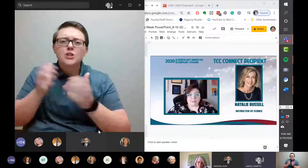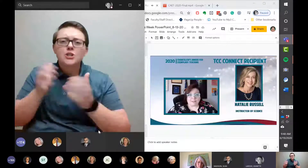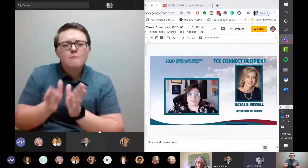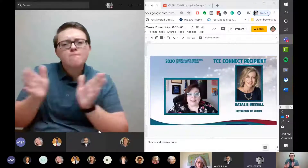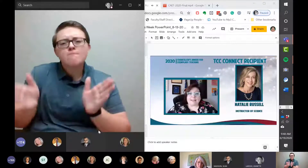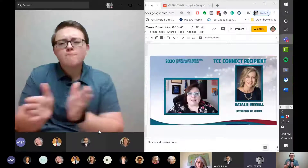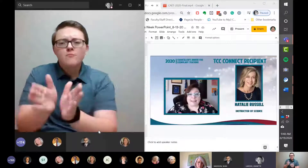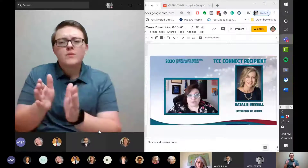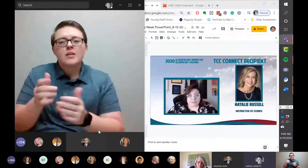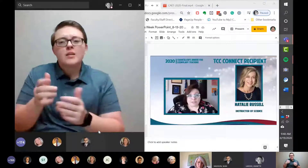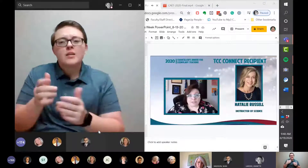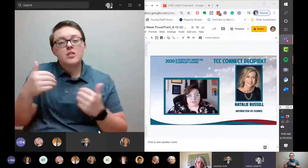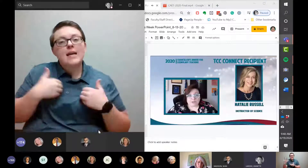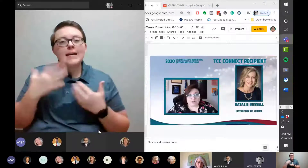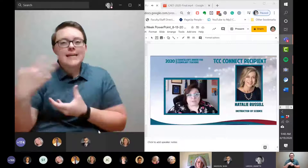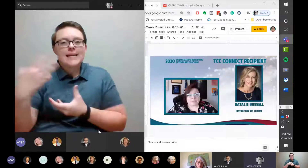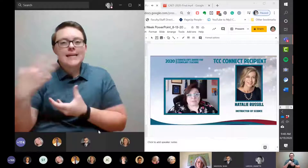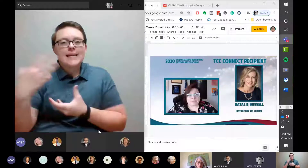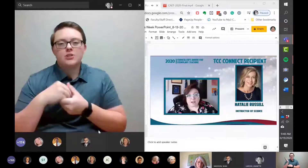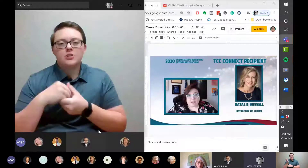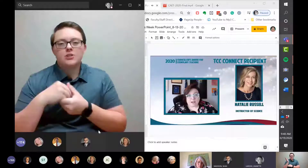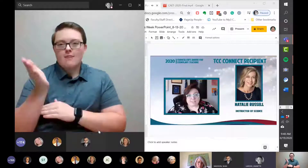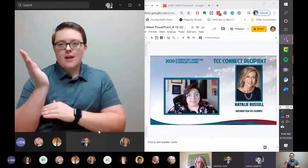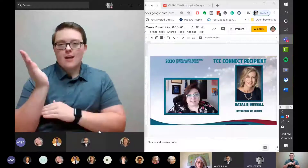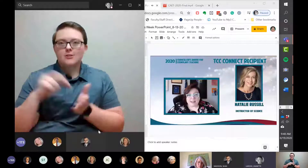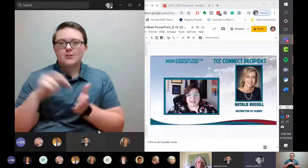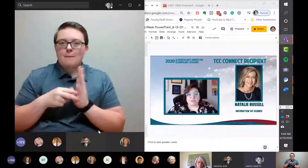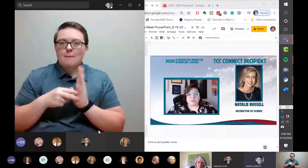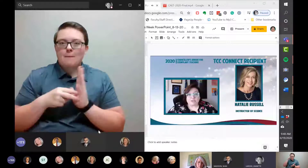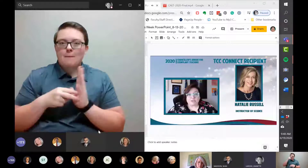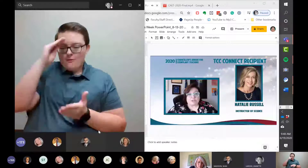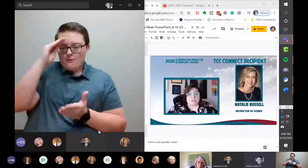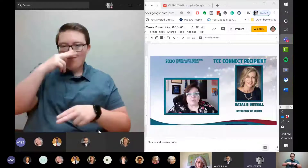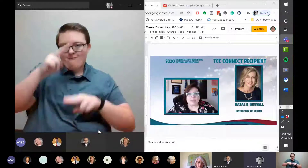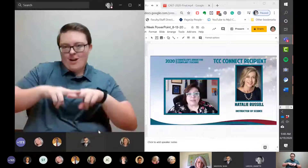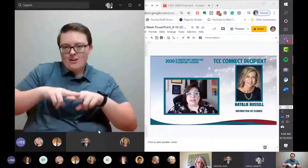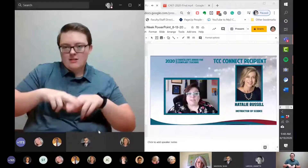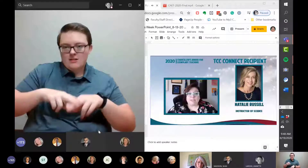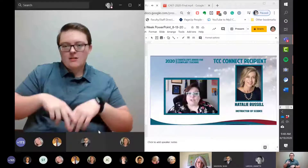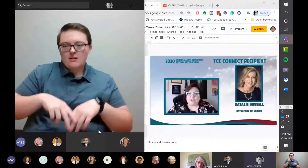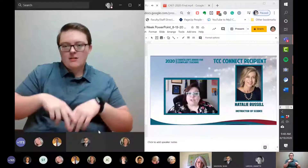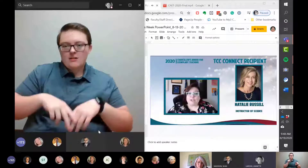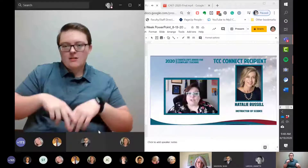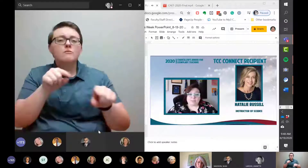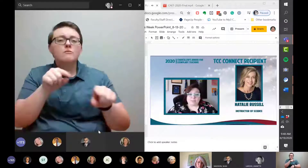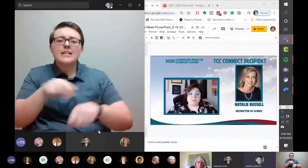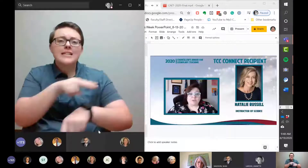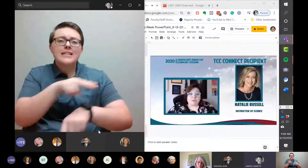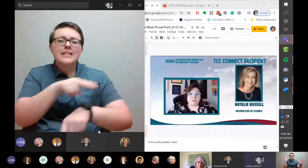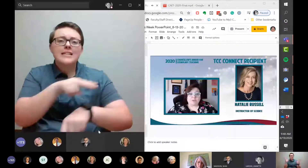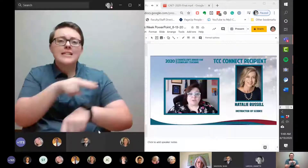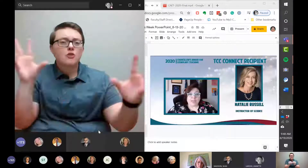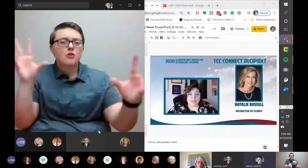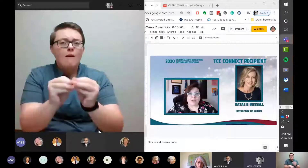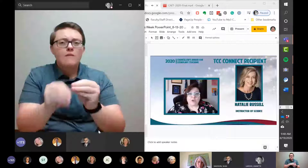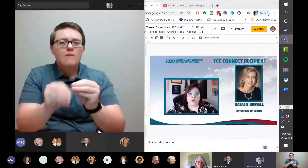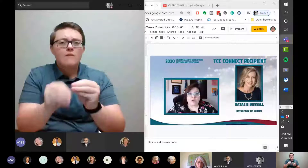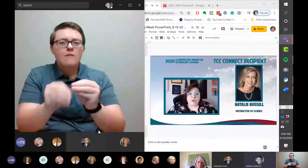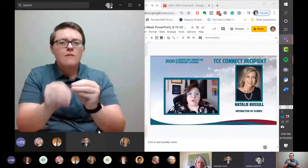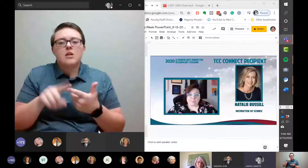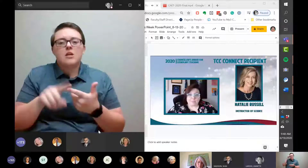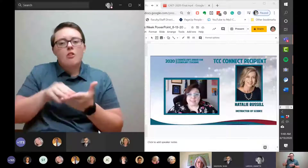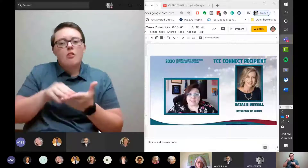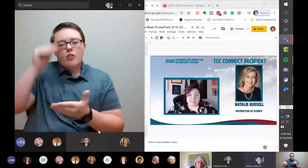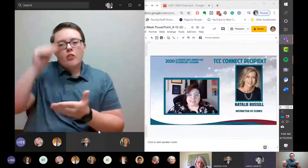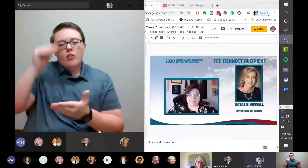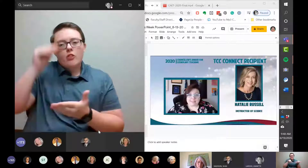fun. Natalie eagerly contributes to faculty conferences, National Distance Learning Week, the Learning Commons Advisory Panel, and